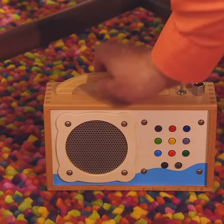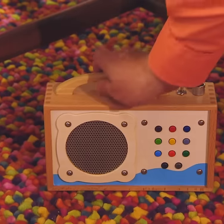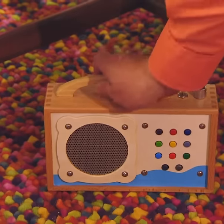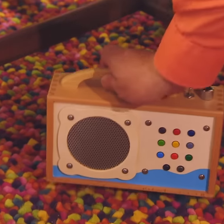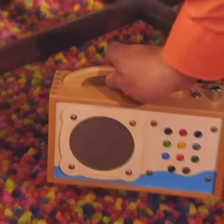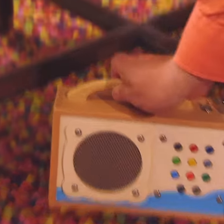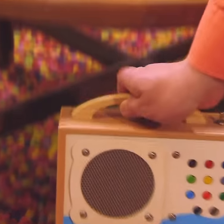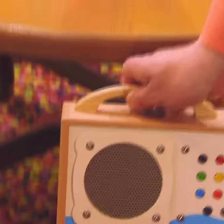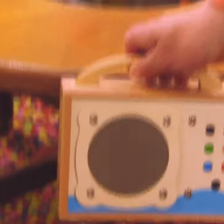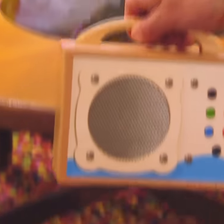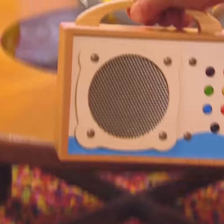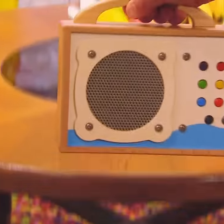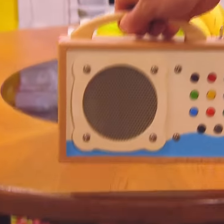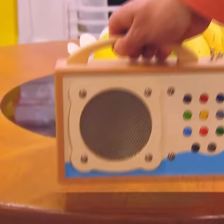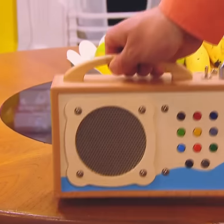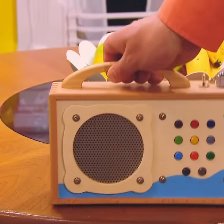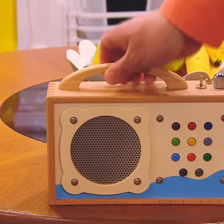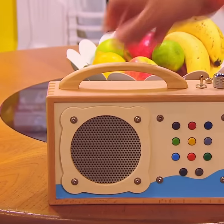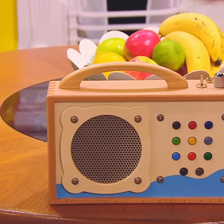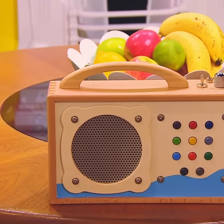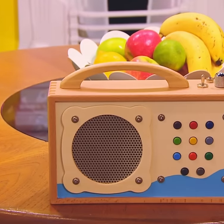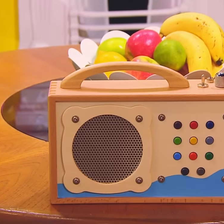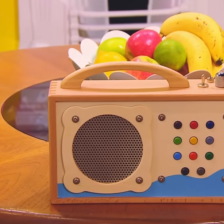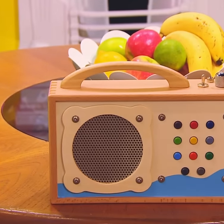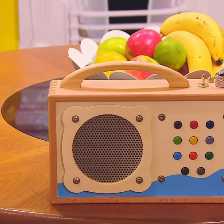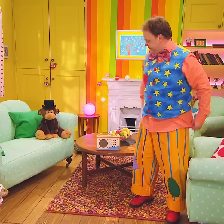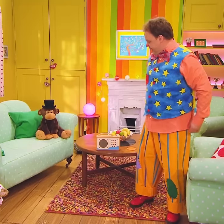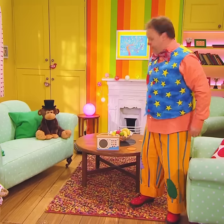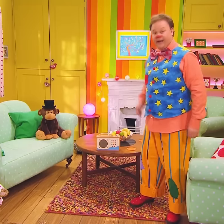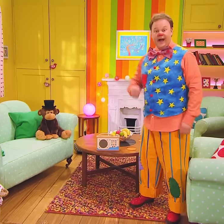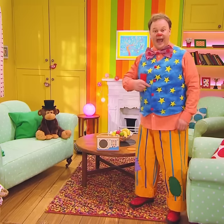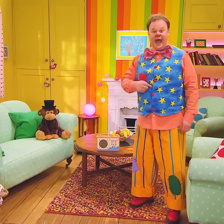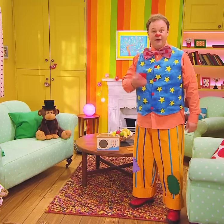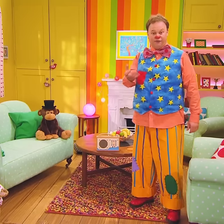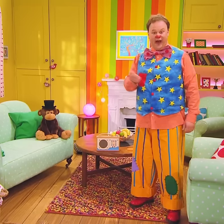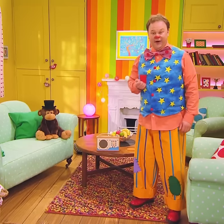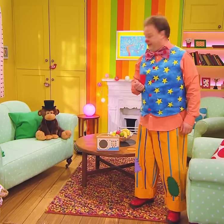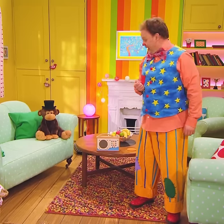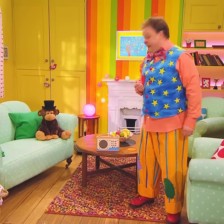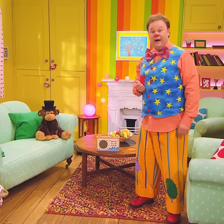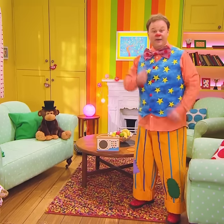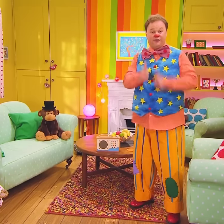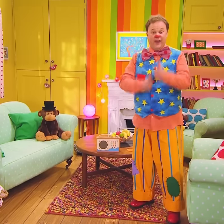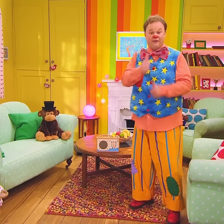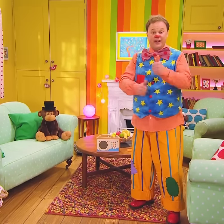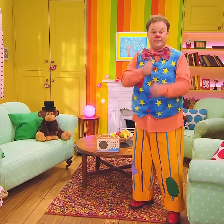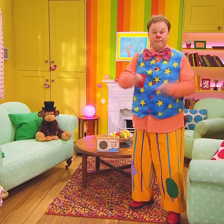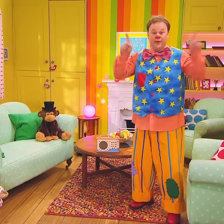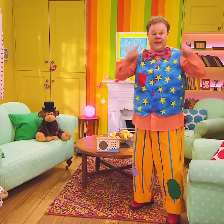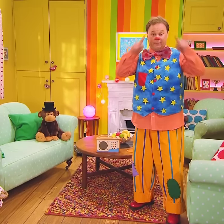Have you found Tumble Ted, Mr Tumble? No, I haven't. But I have found my favourite music